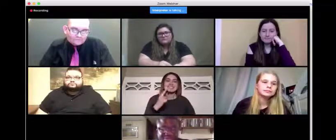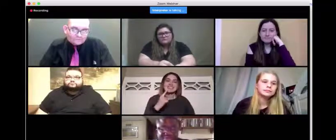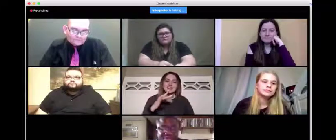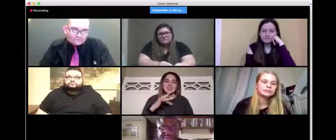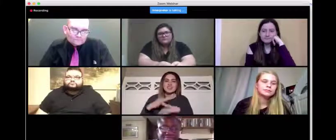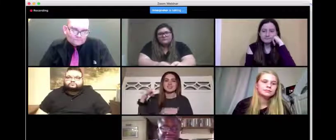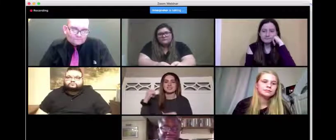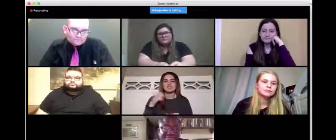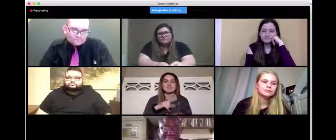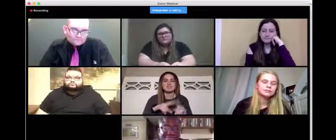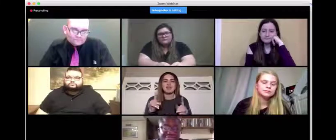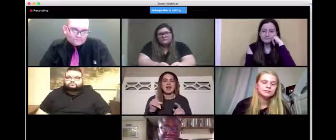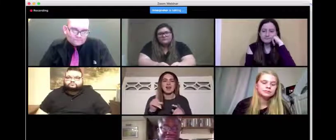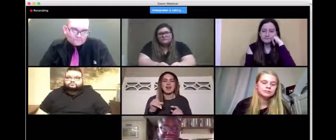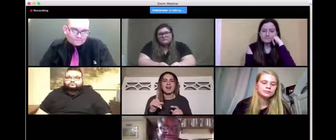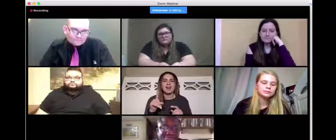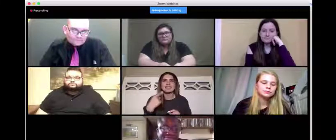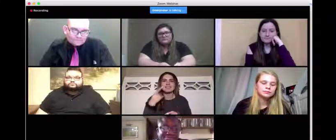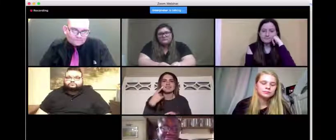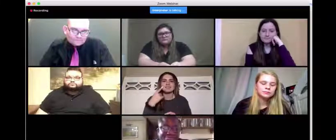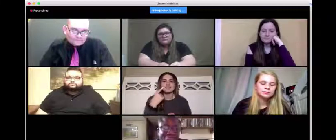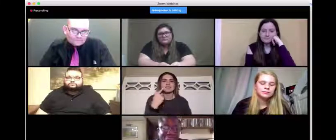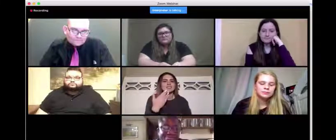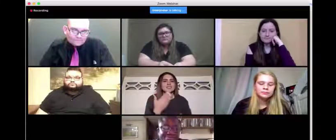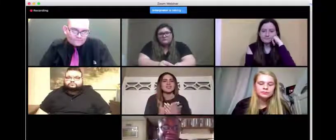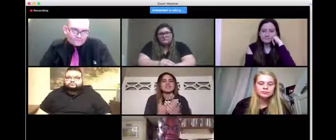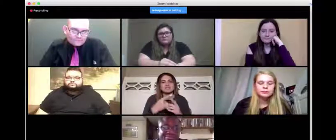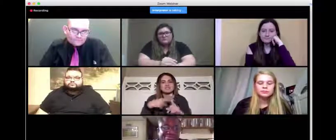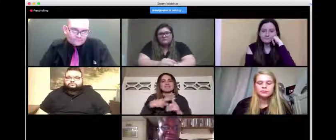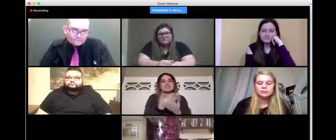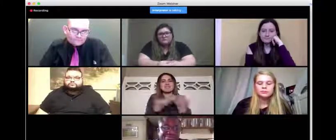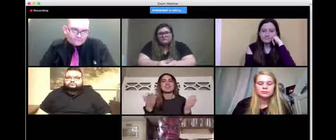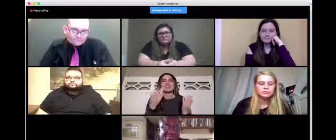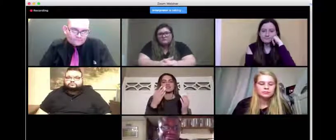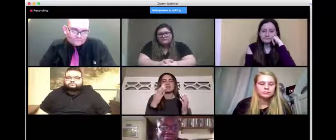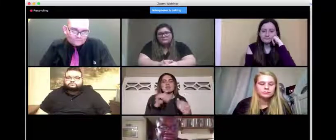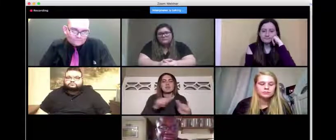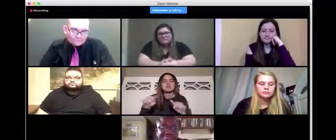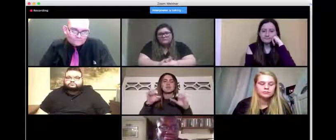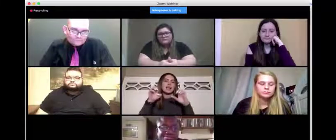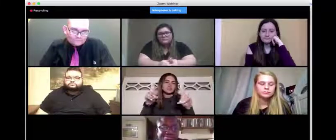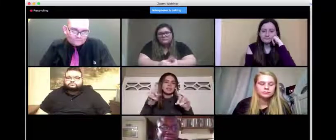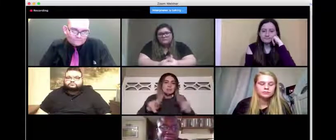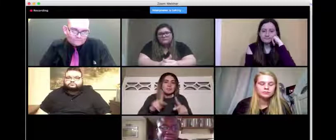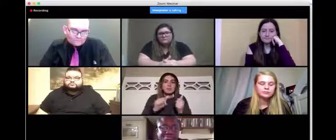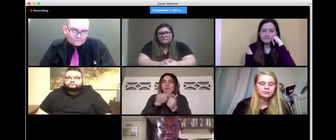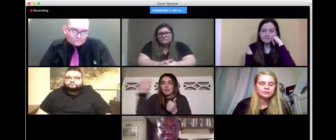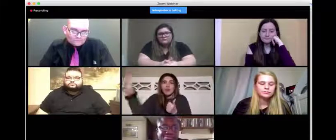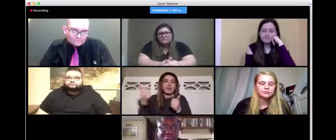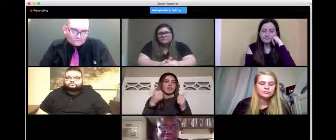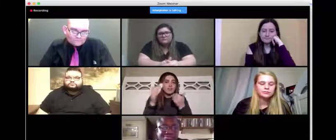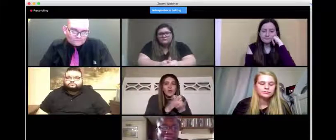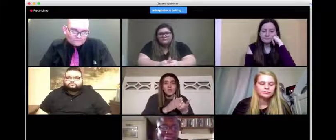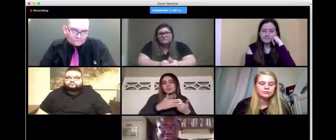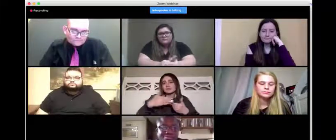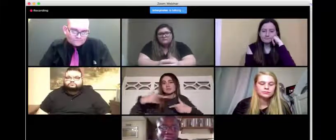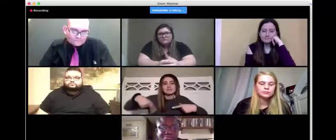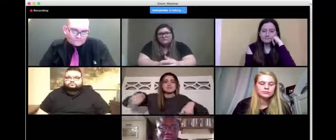community, and it's really great to be able to educate people out there in the world and see everyone that, give them some basic knowledge, because